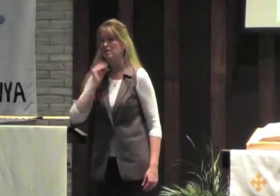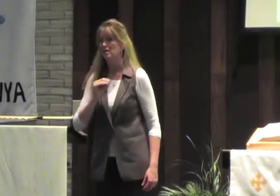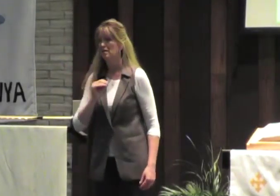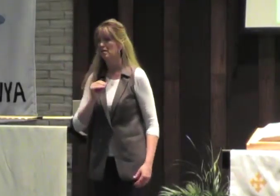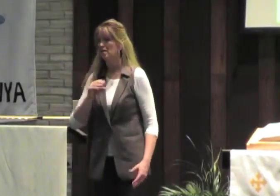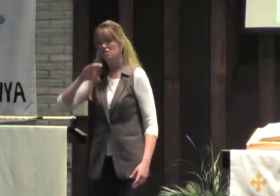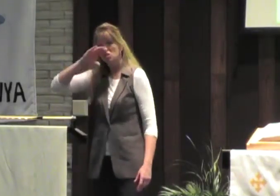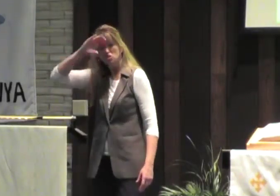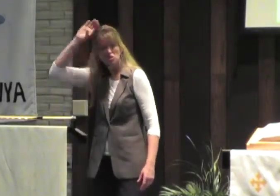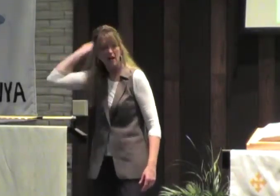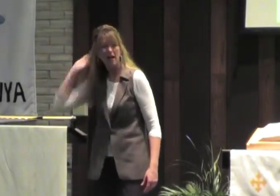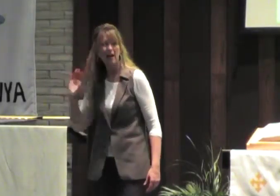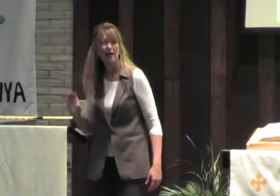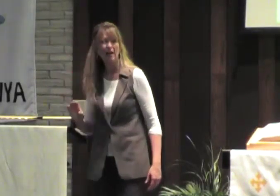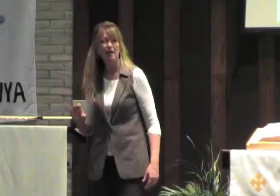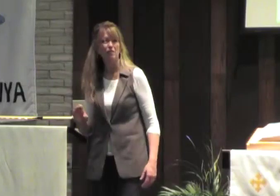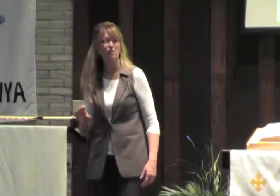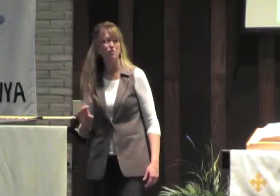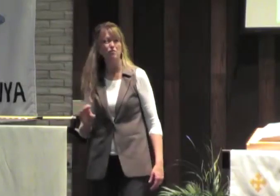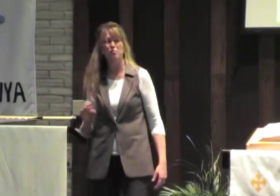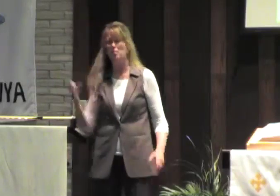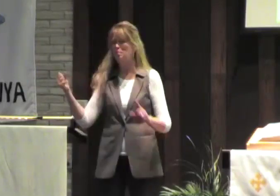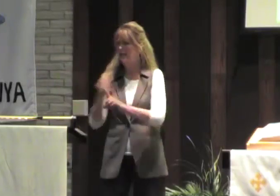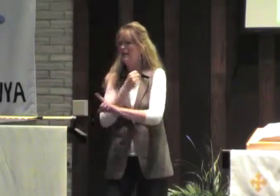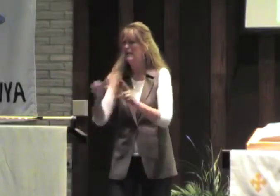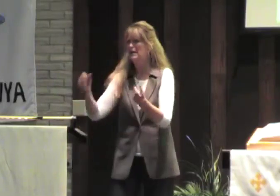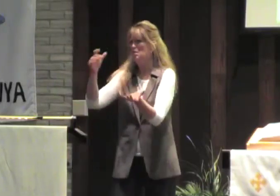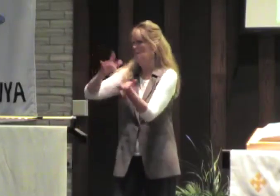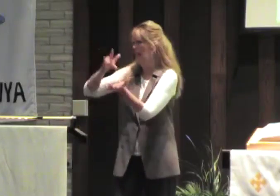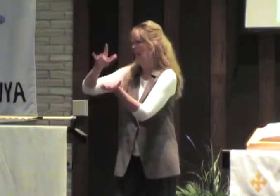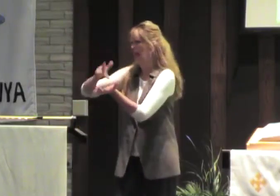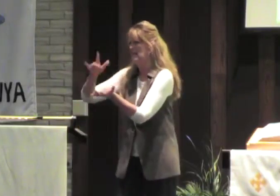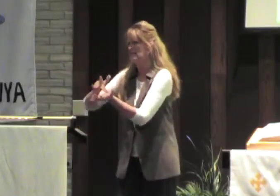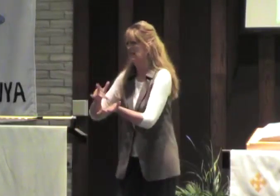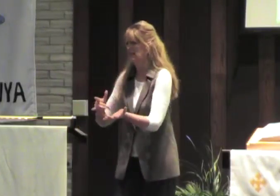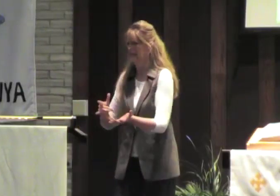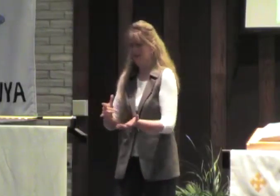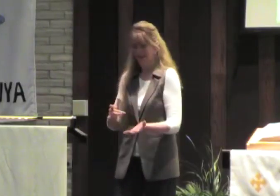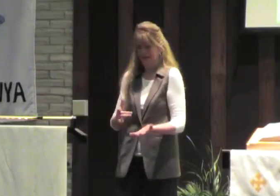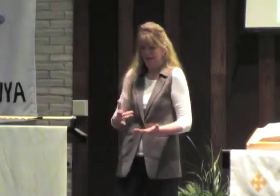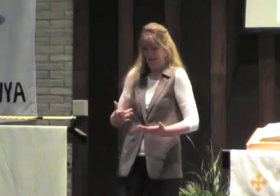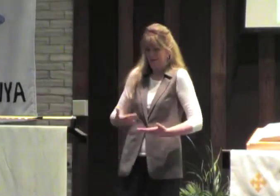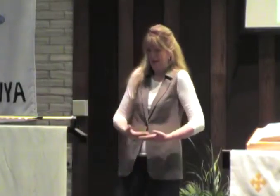they've had bad experiences. They've been abused, molested.